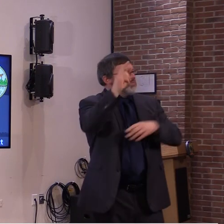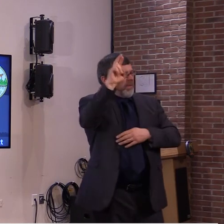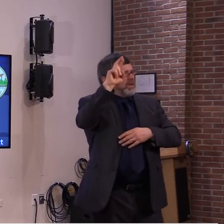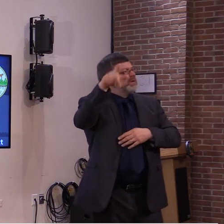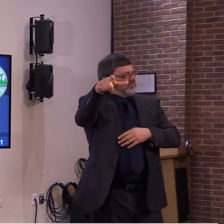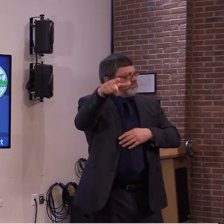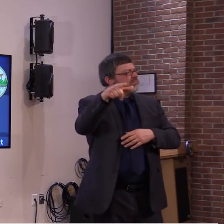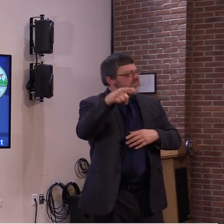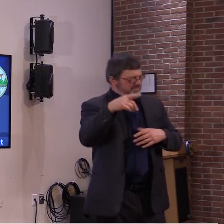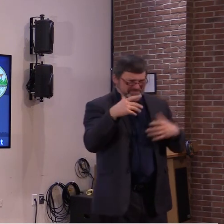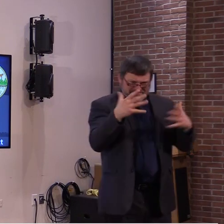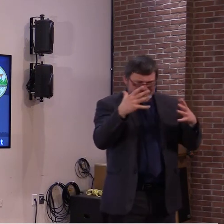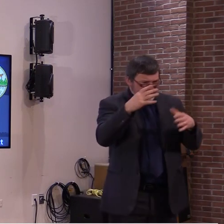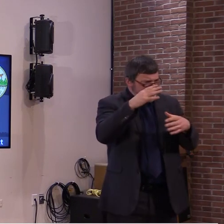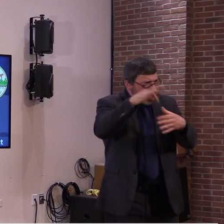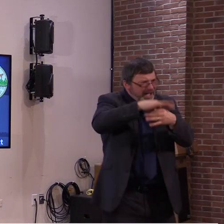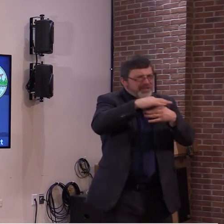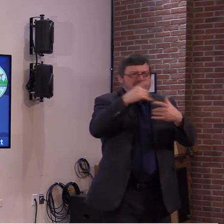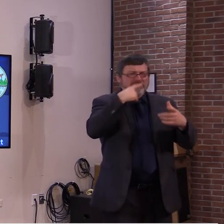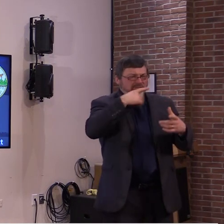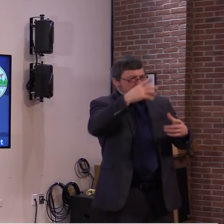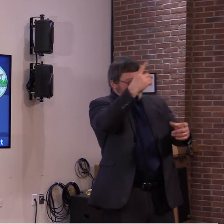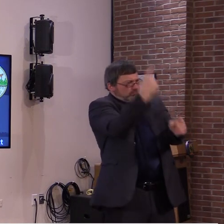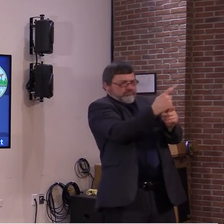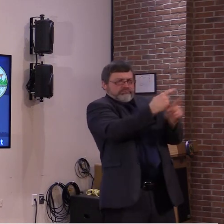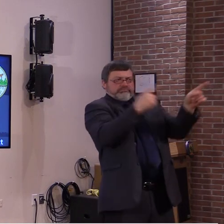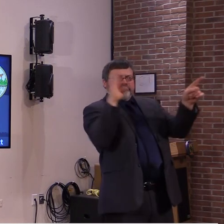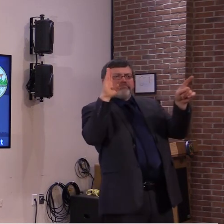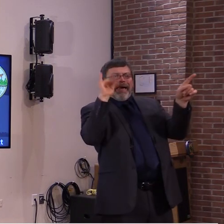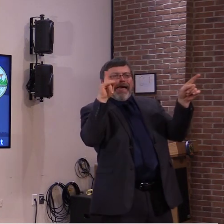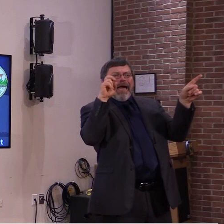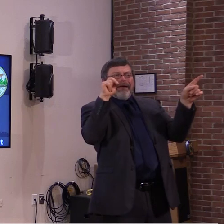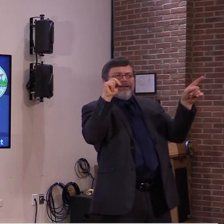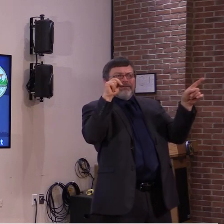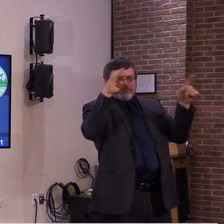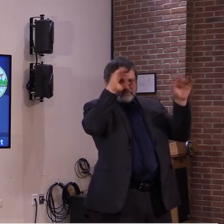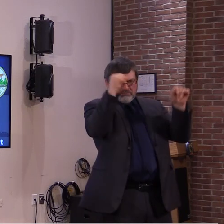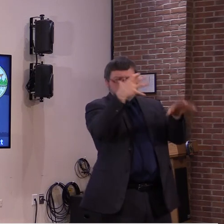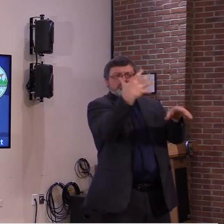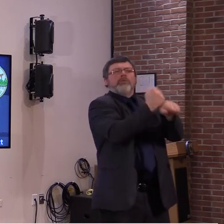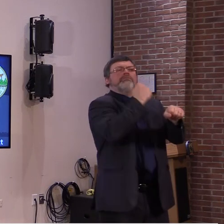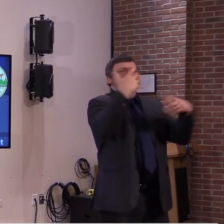through and experiencing a lot of pushback, both from the